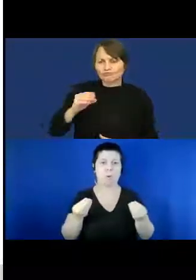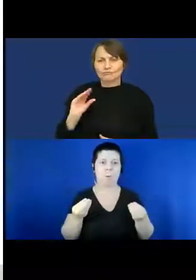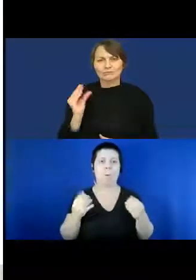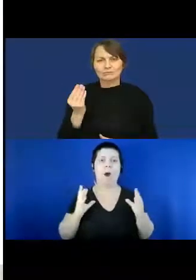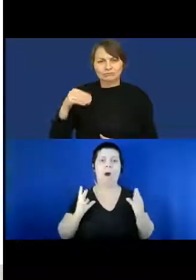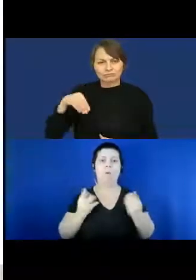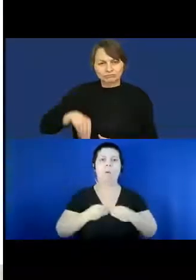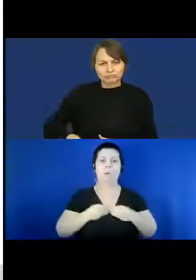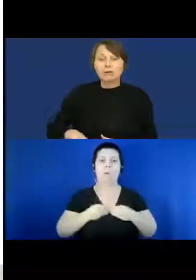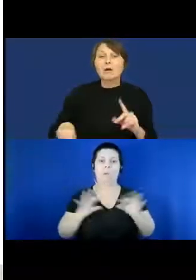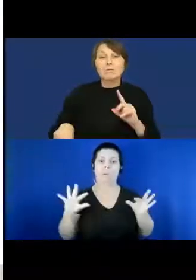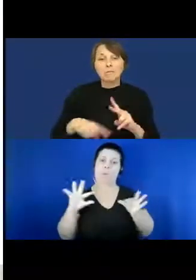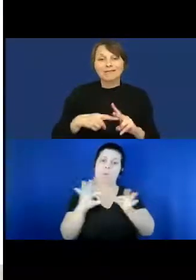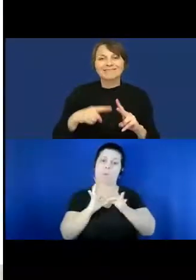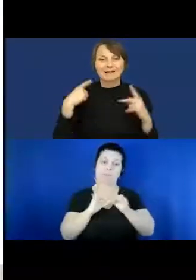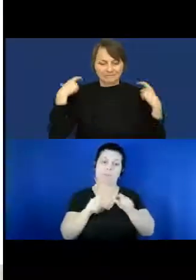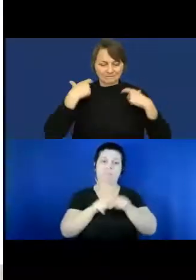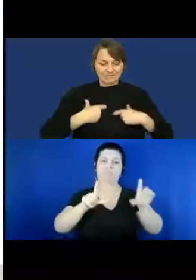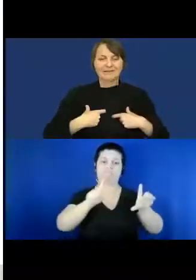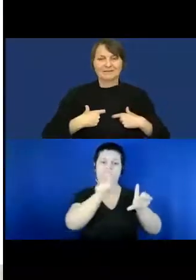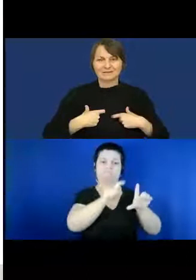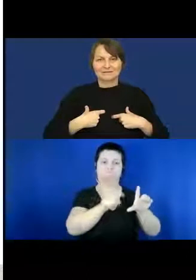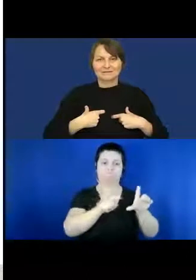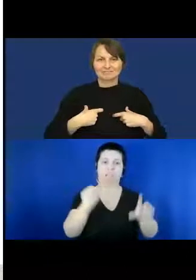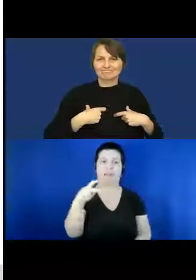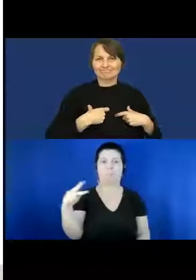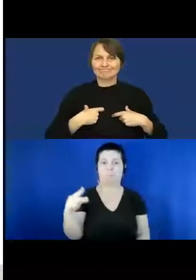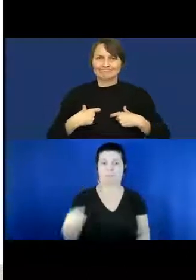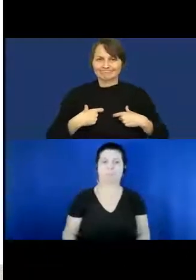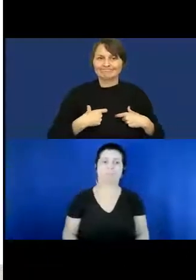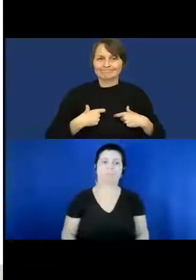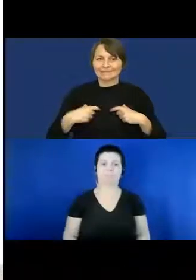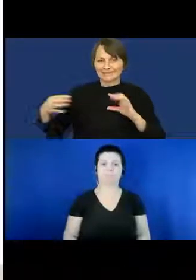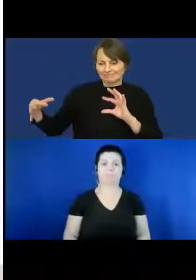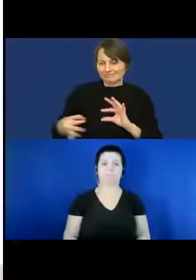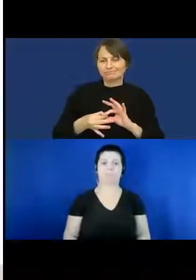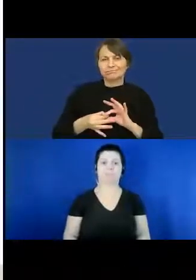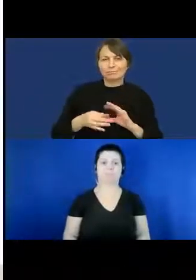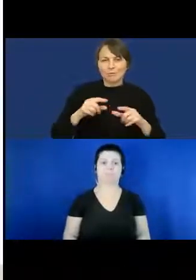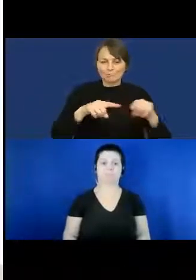that is connected to the tactile board.